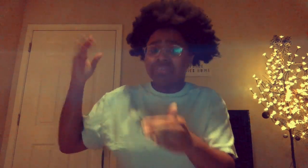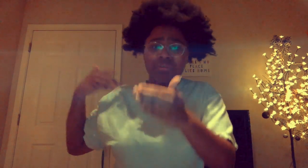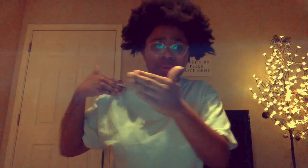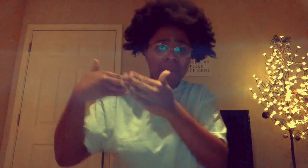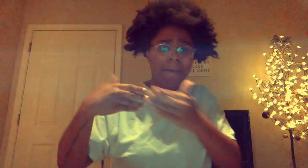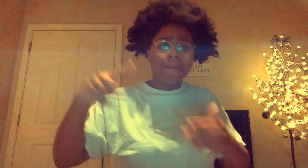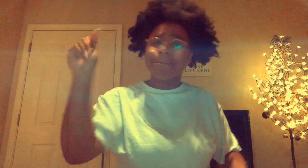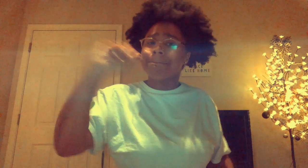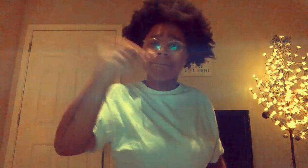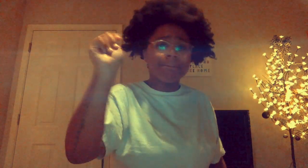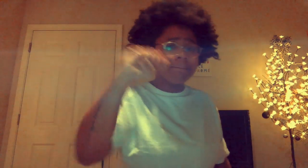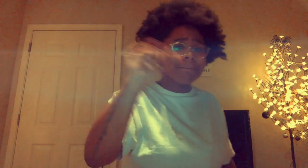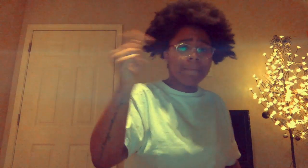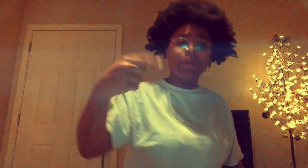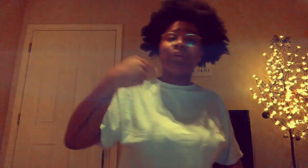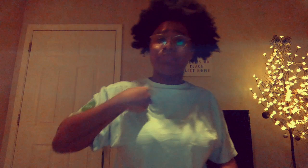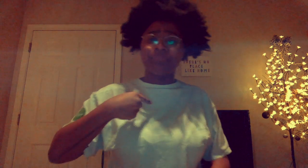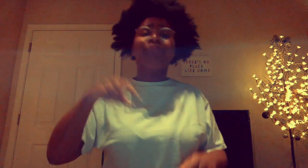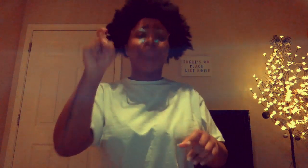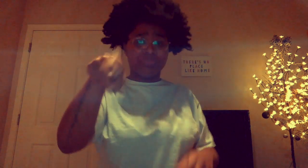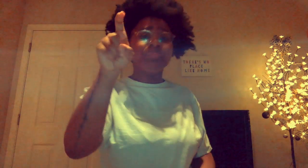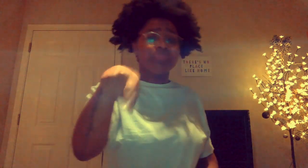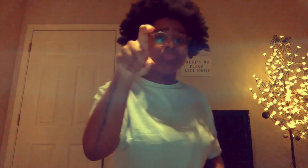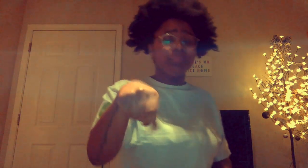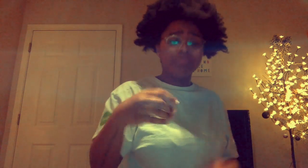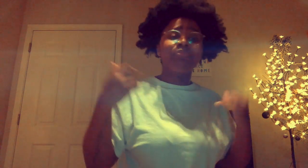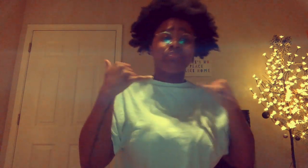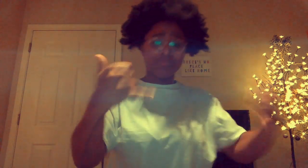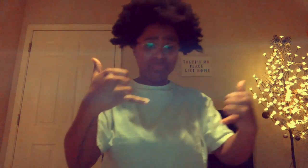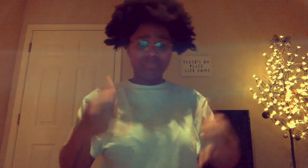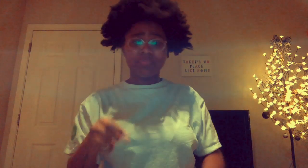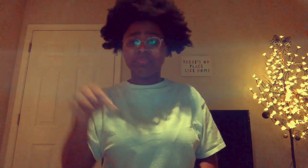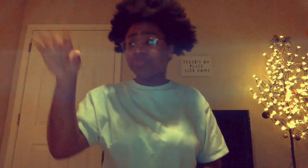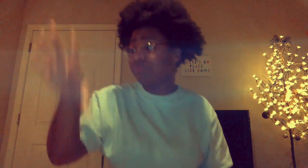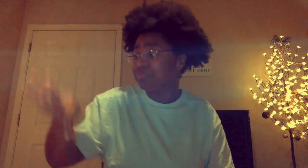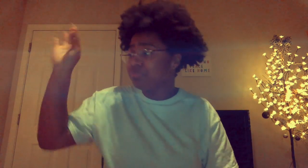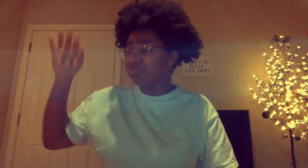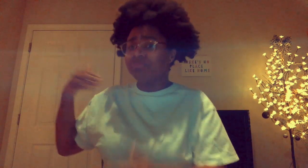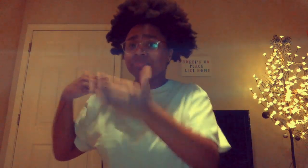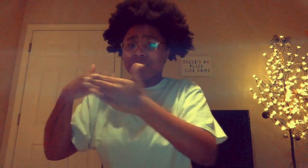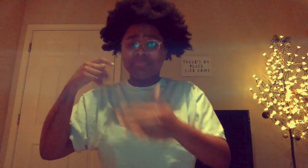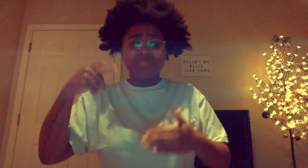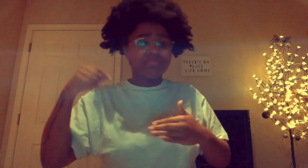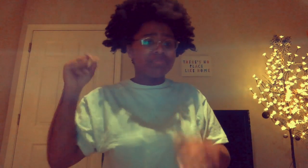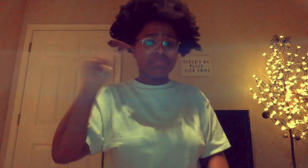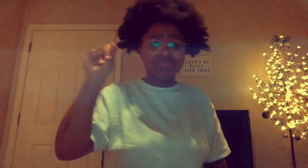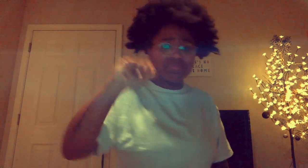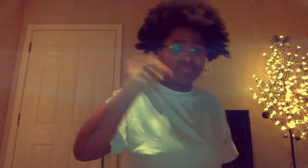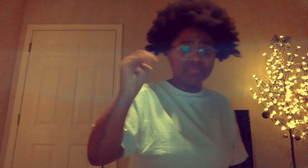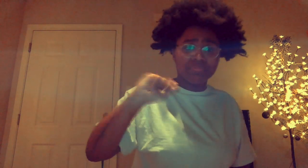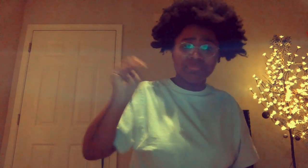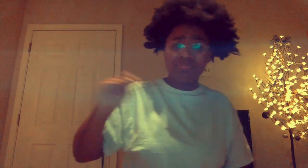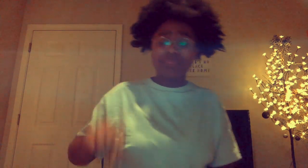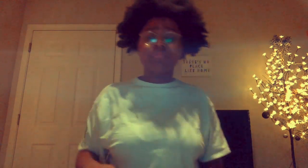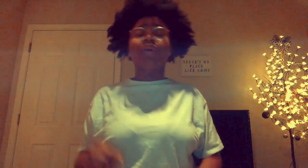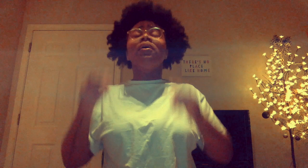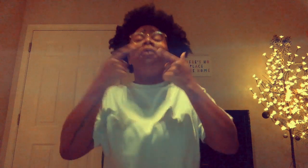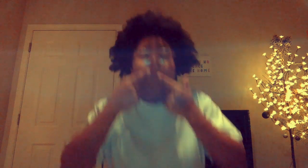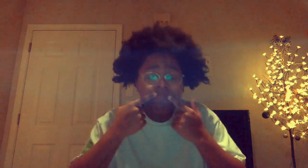need to find the nearest bathroom. I must find the nearest bathroom. And finally, I found the nearest